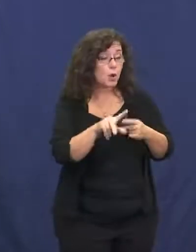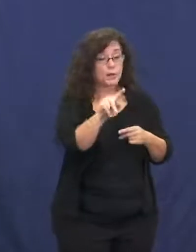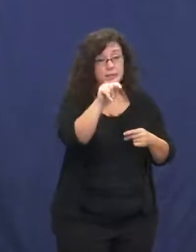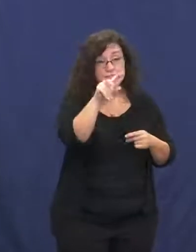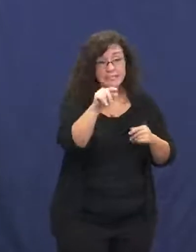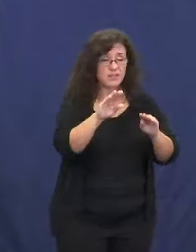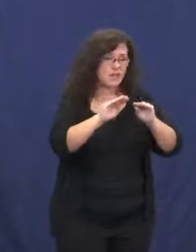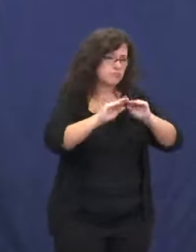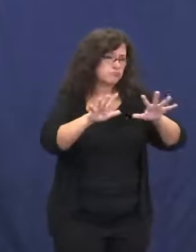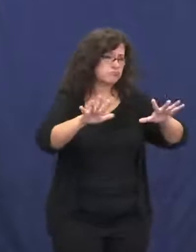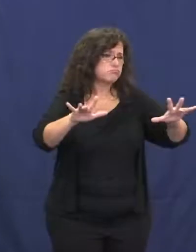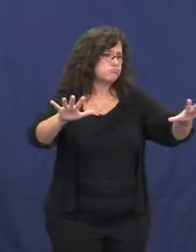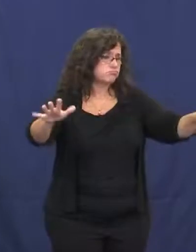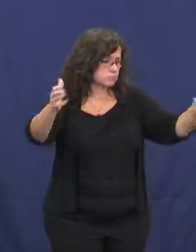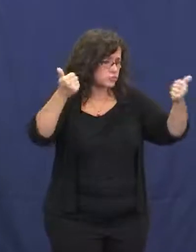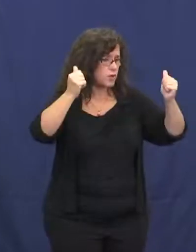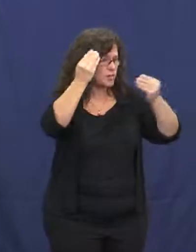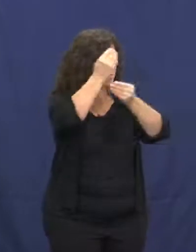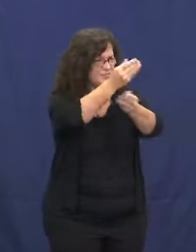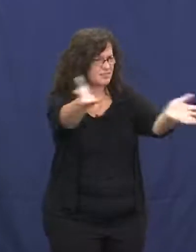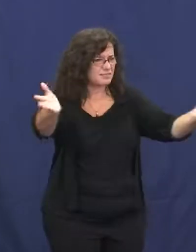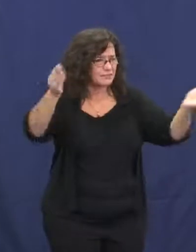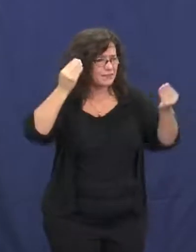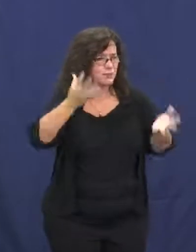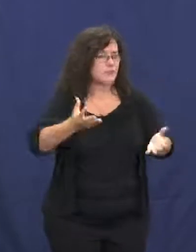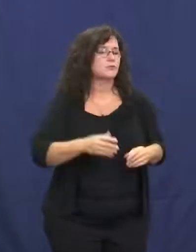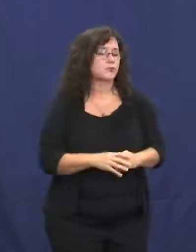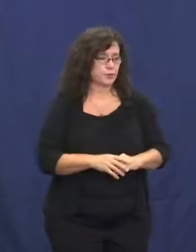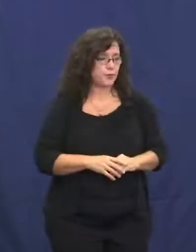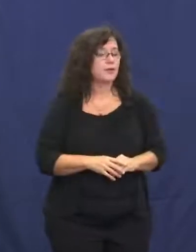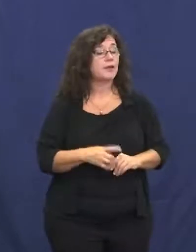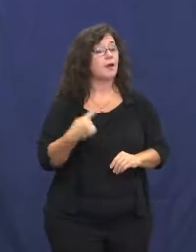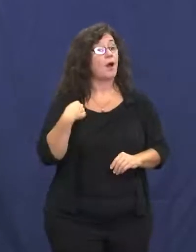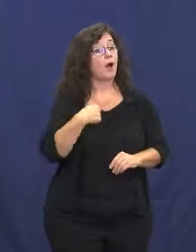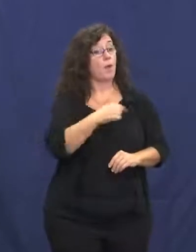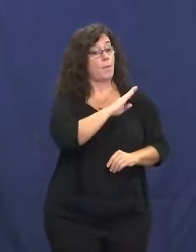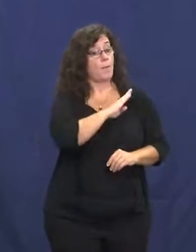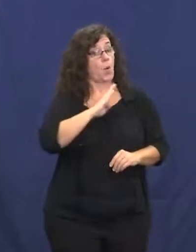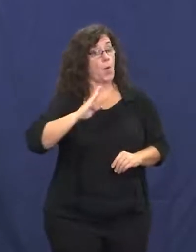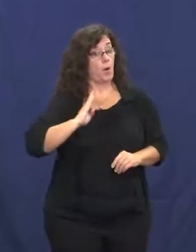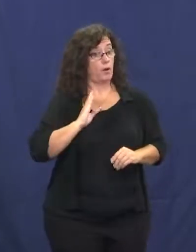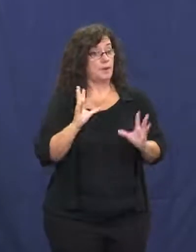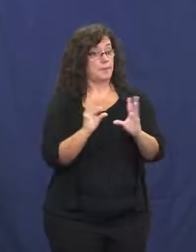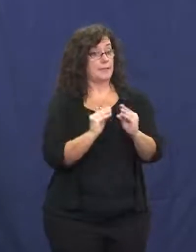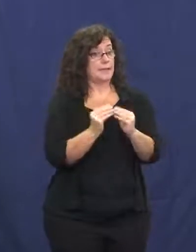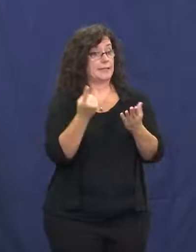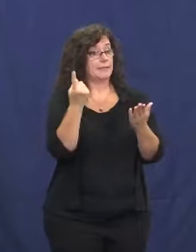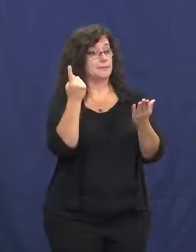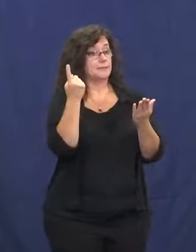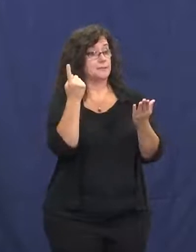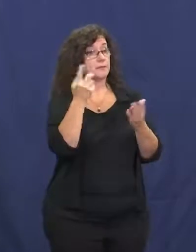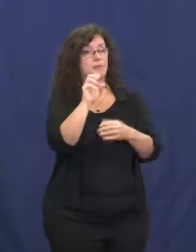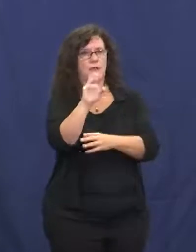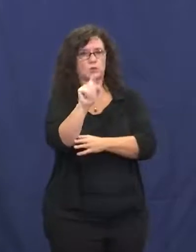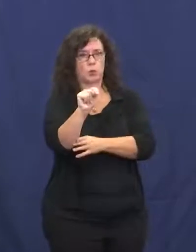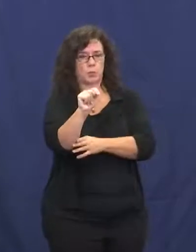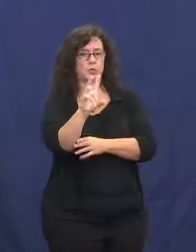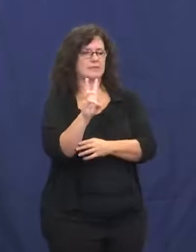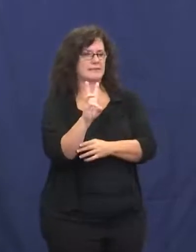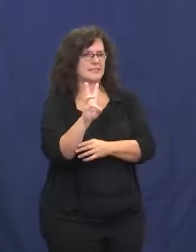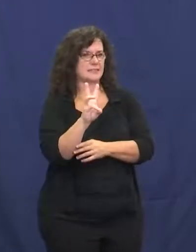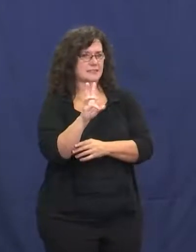can to make sure our information is out there. Our Board of Supervisors' next meeting is October 6th, which will have a full update